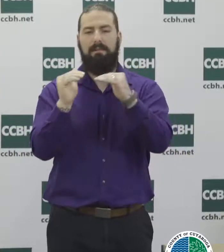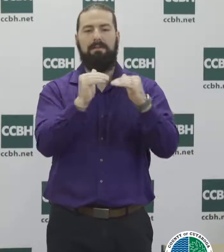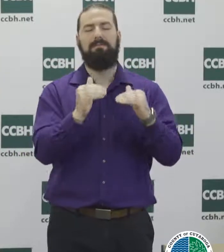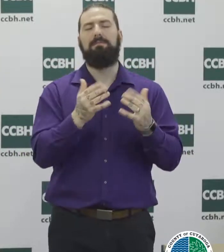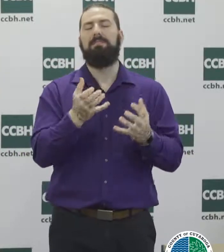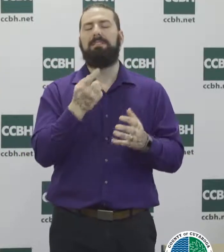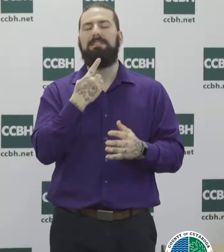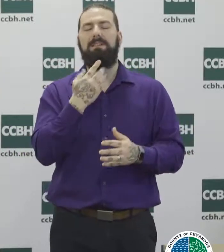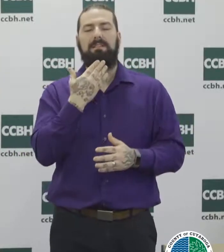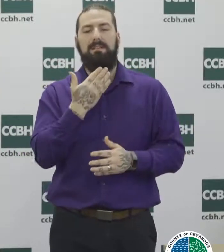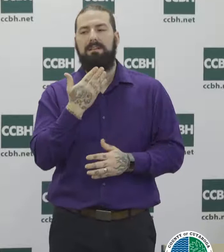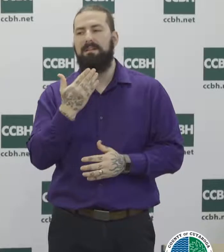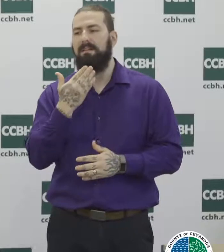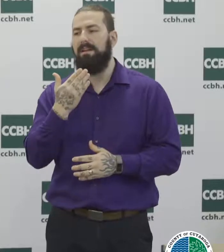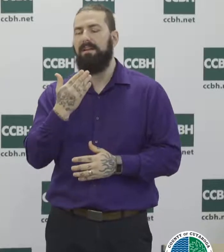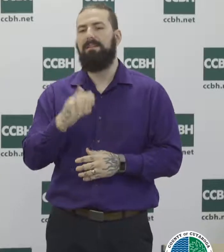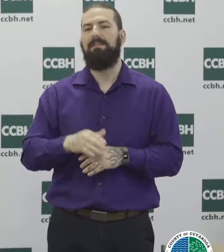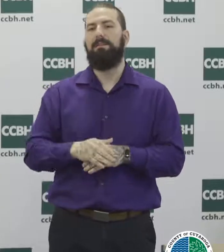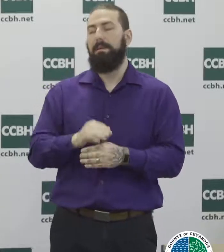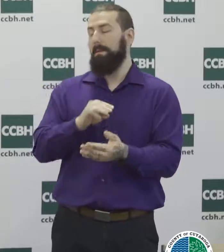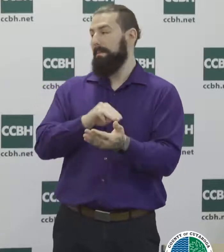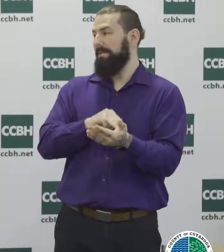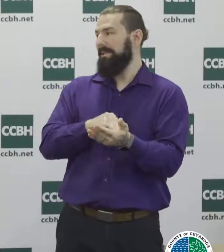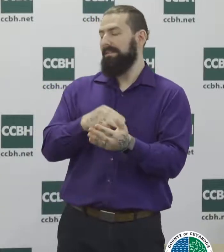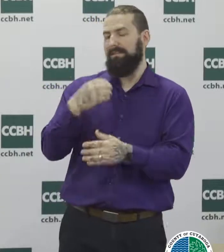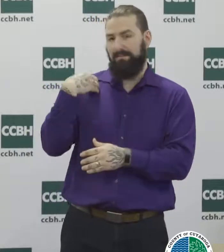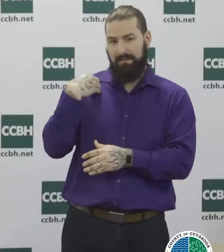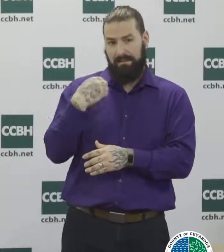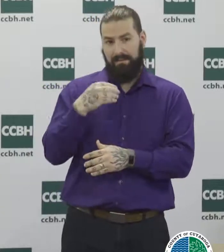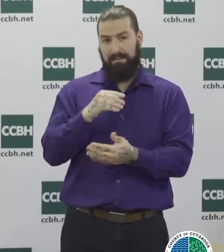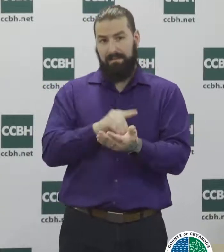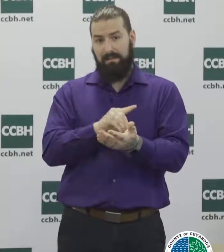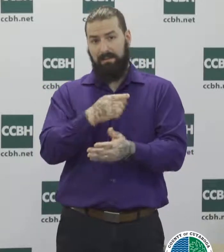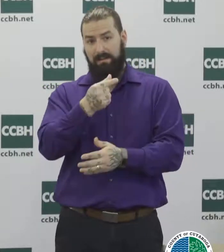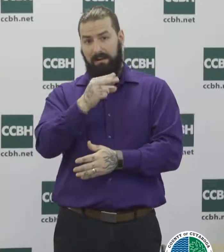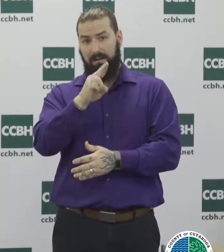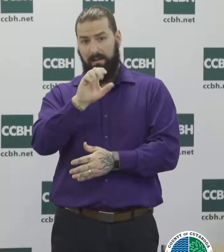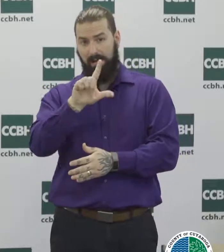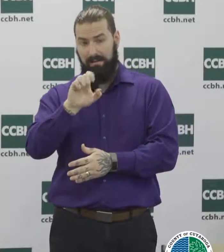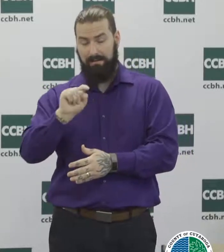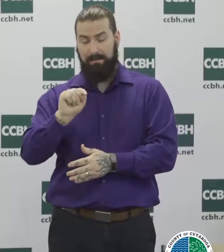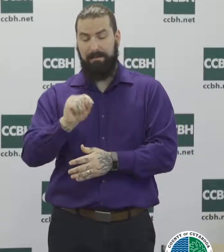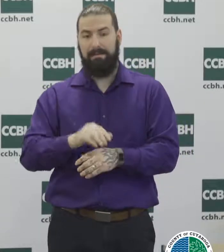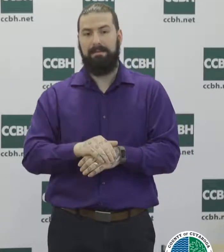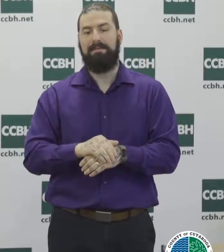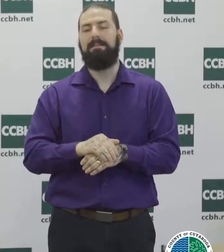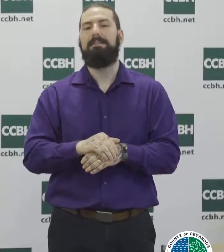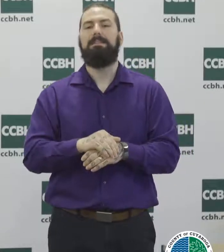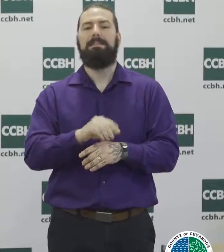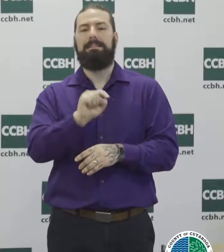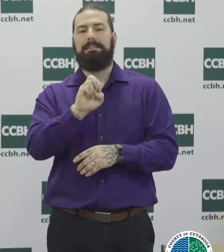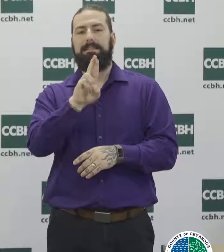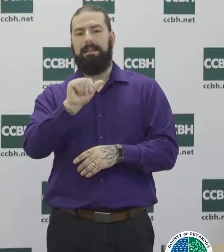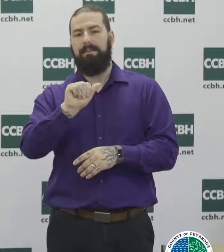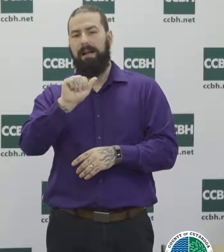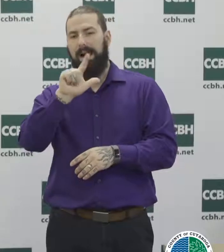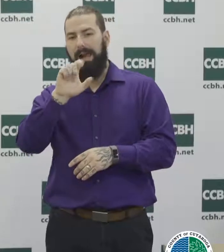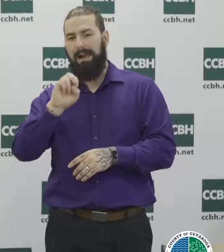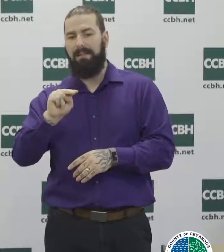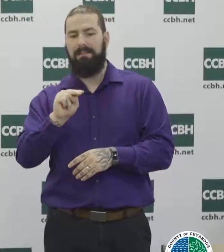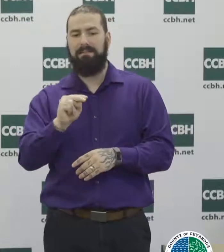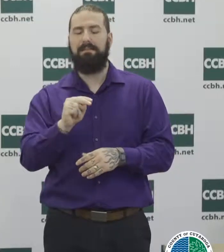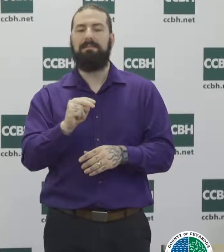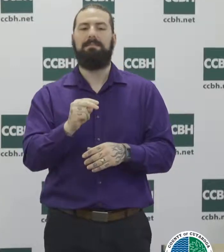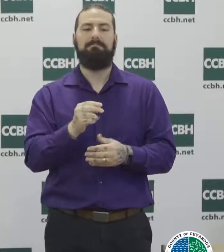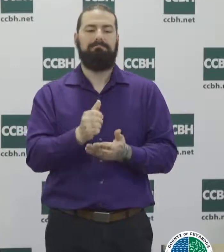of our medical director, Dr. Gullett, and our health commissioner, Terry Allen, to address these issues head on.